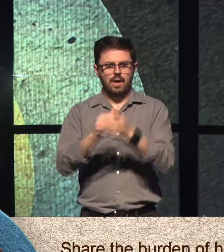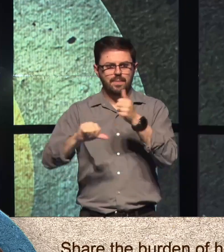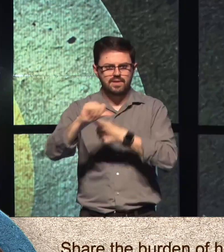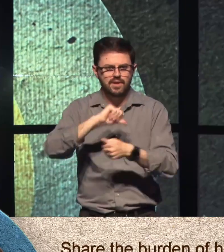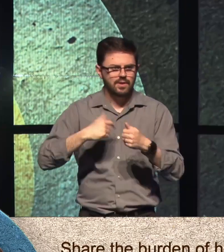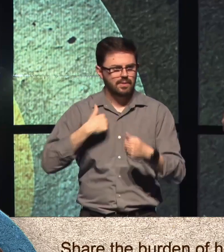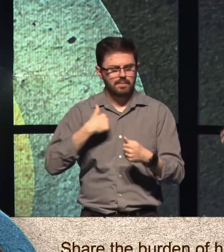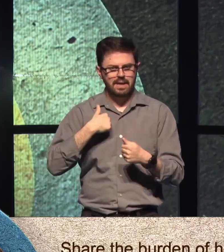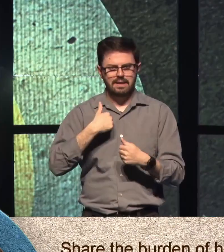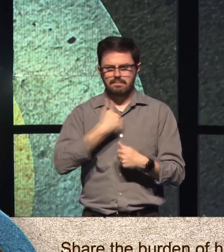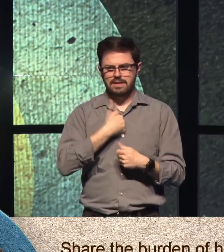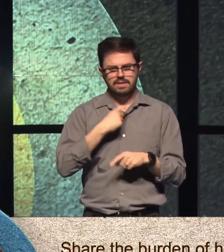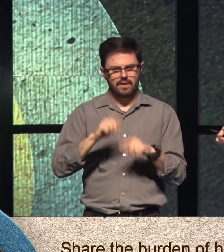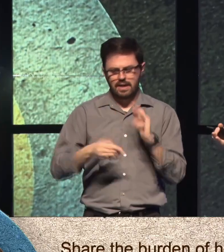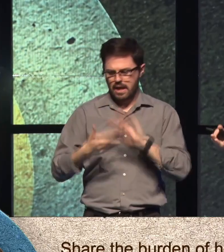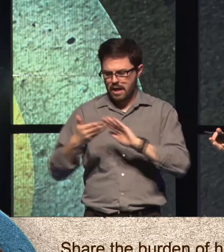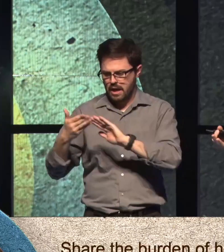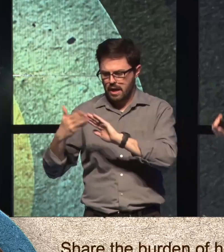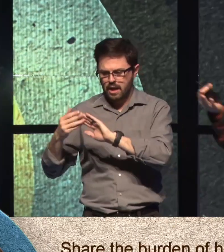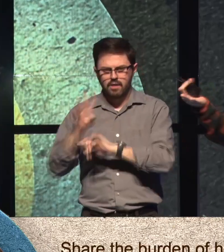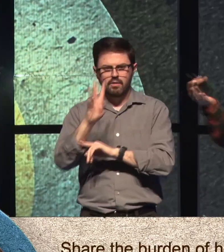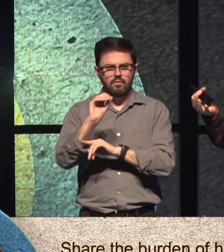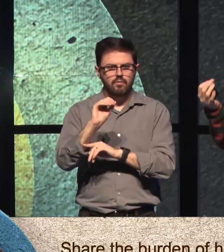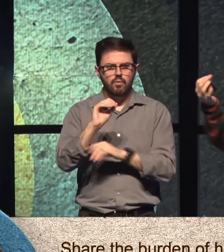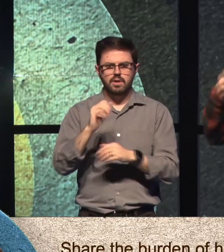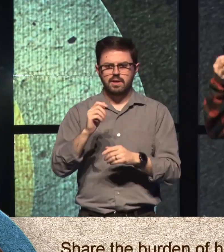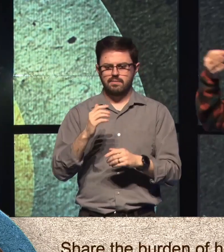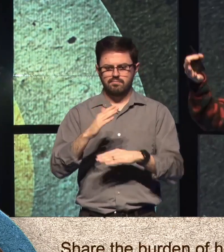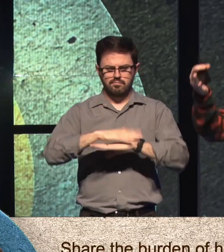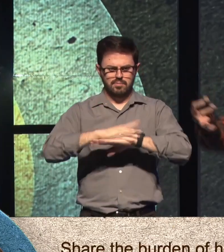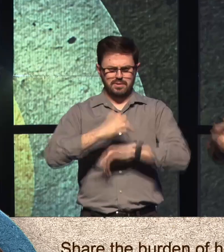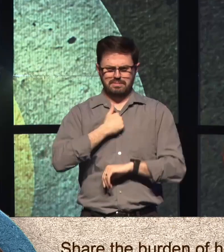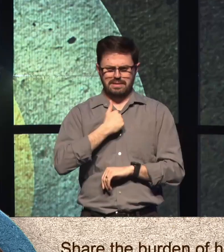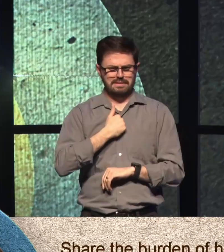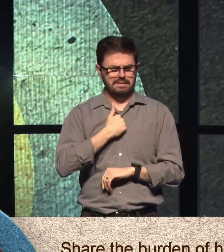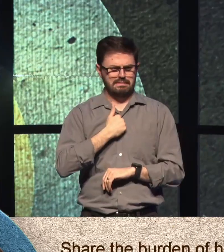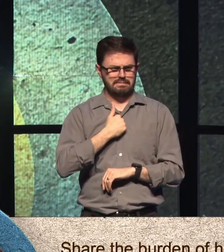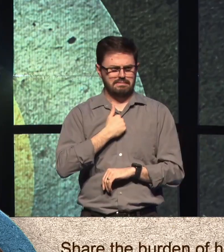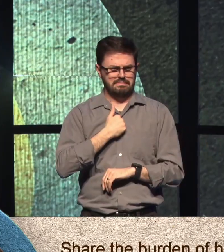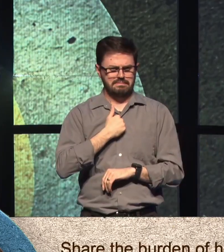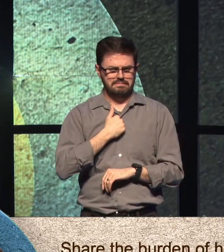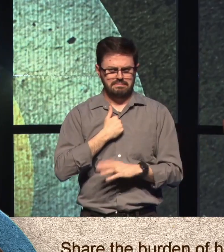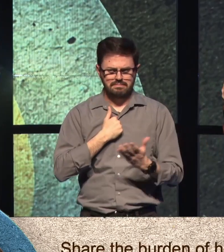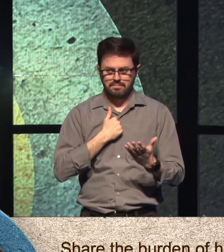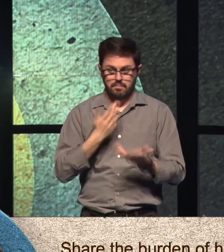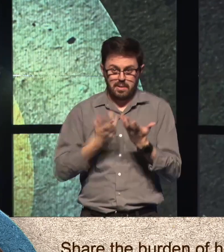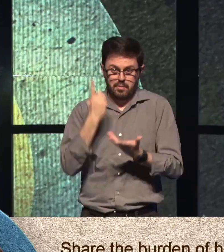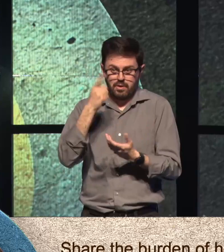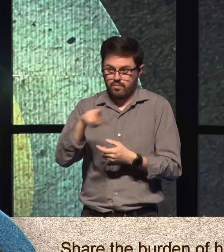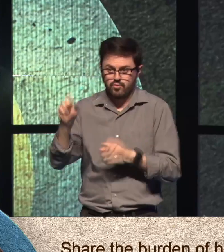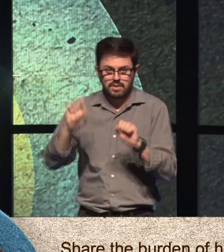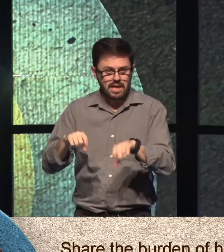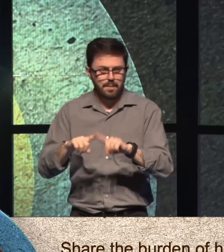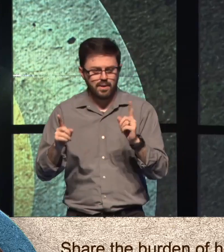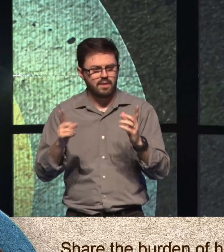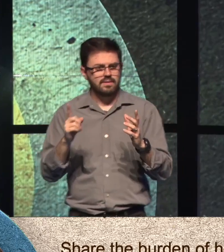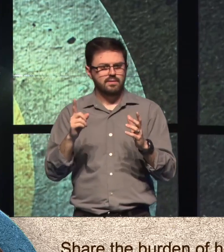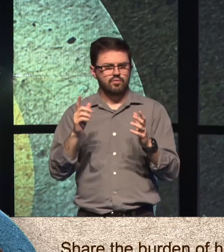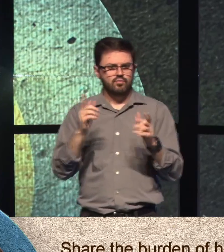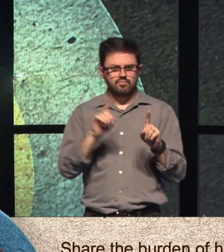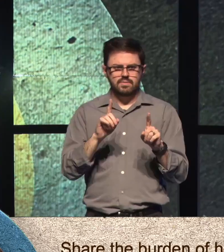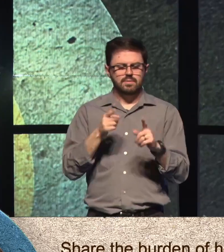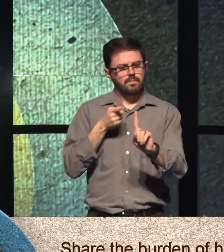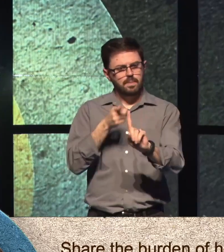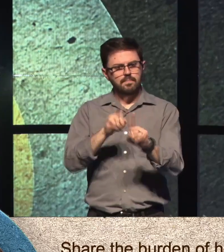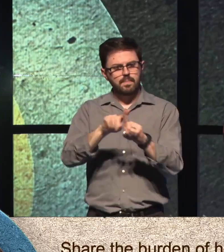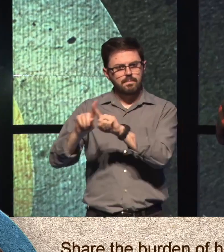booths myself. You can't, but we could all do something. And so I would encourage you to really